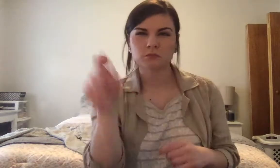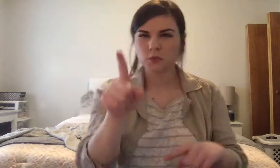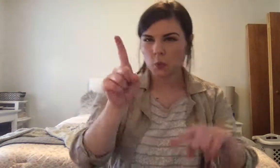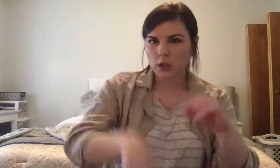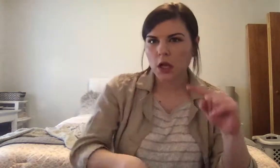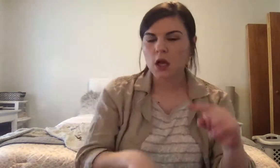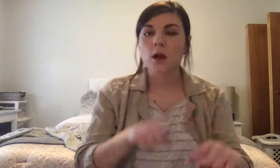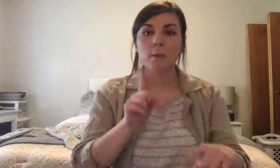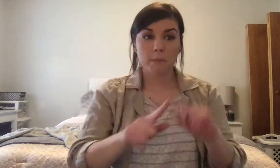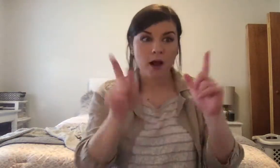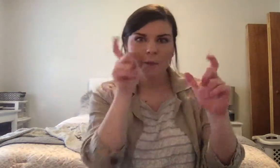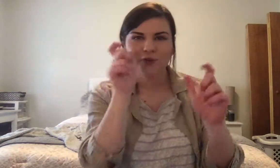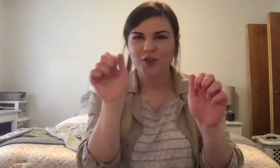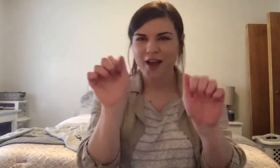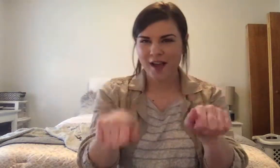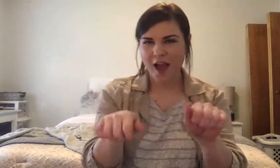capture that, and that's really what I like.